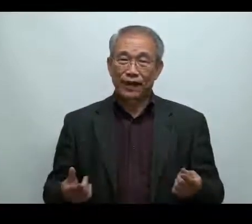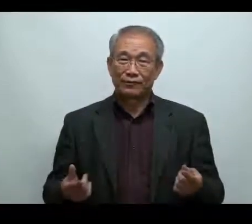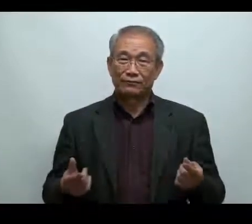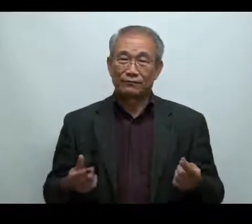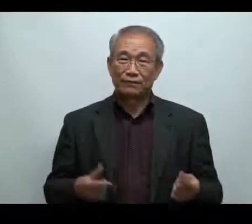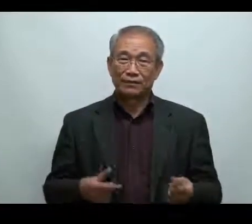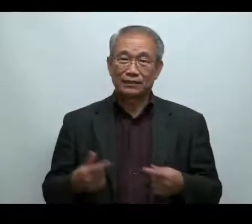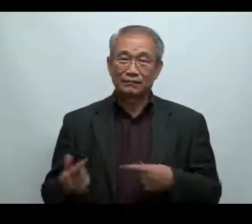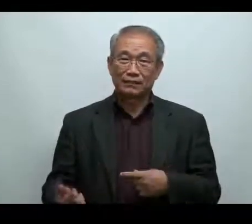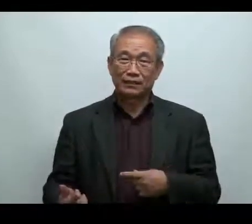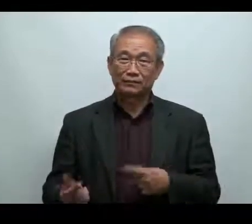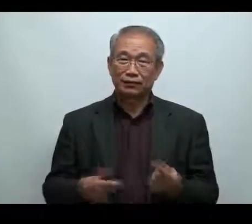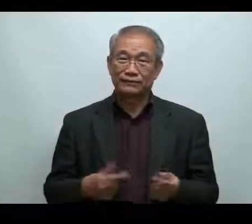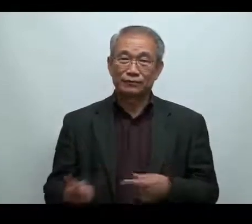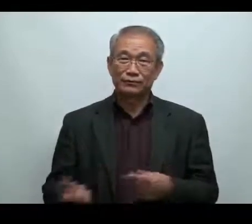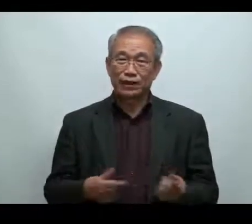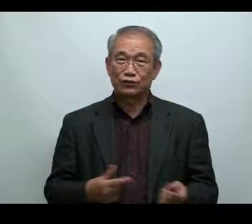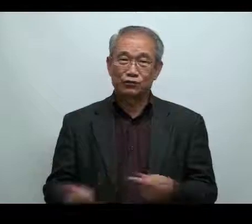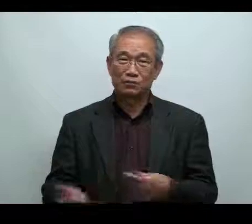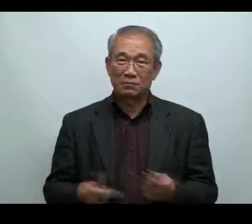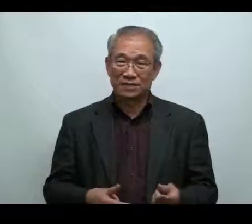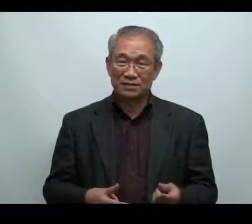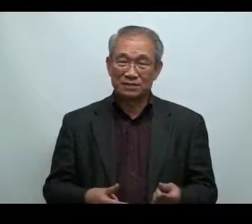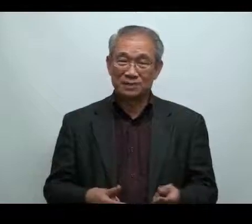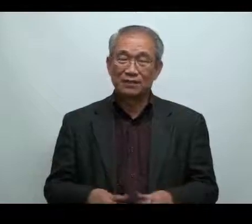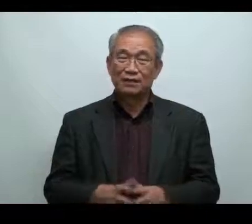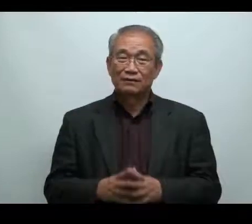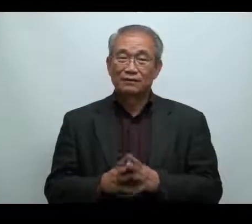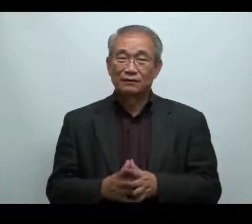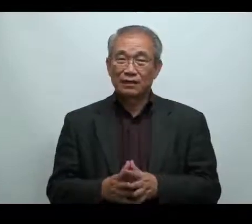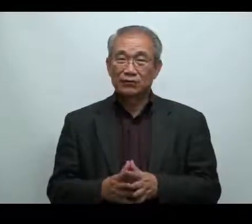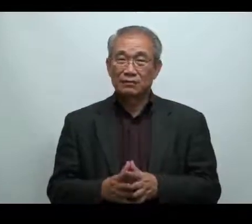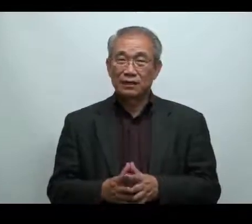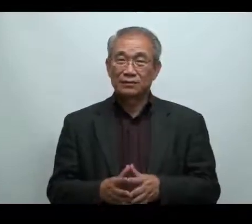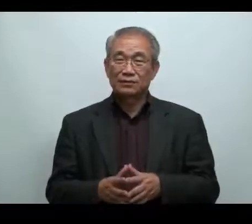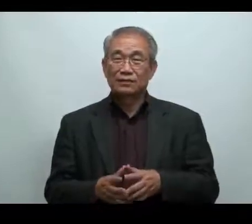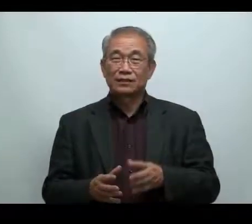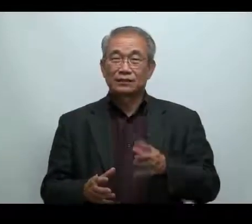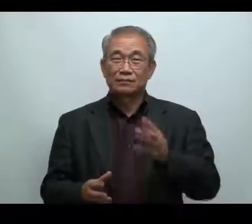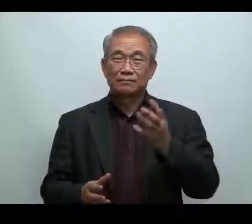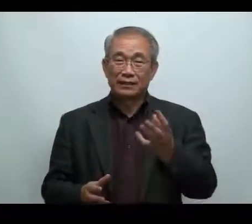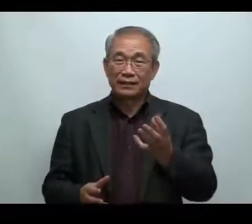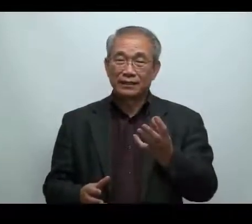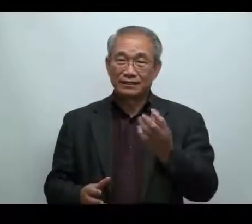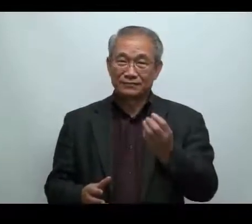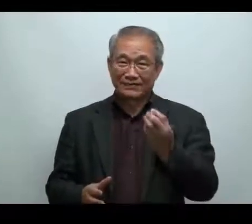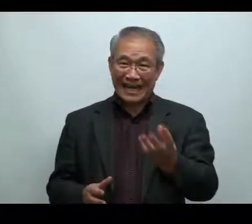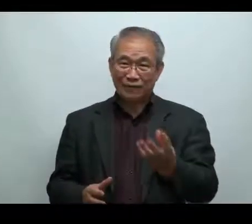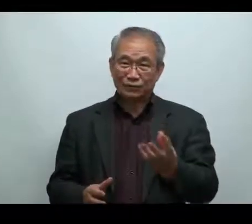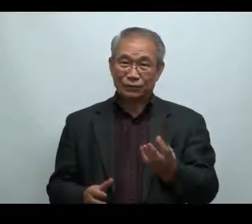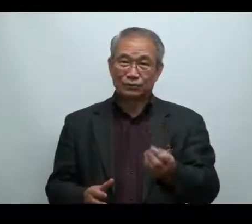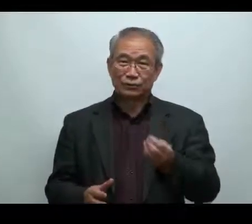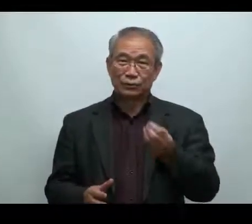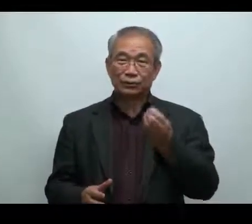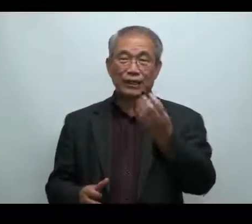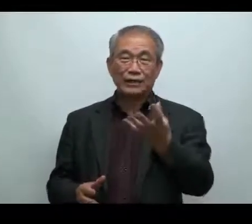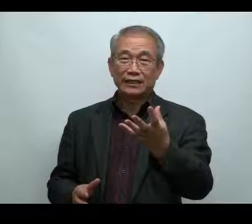that, we must explain what phonation means. Phonation means the making of sound, the creating